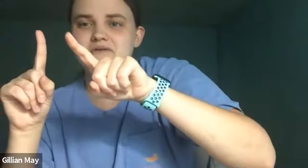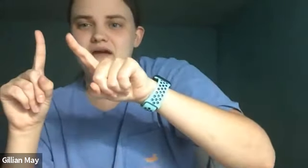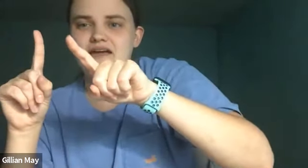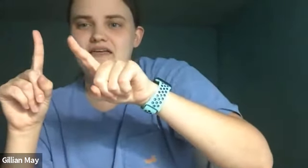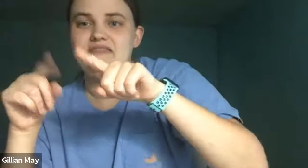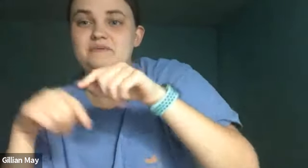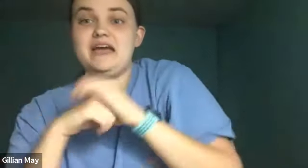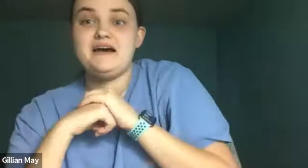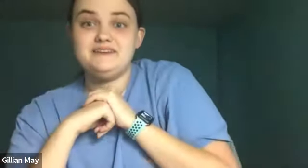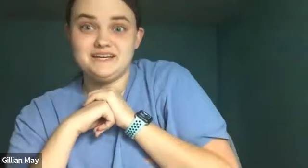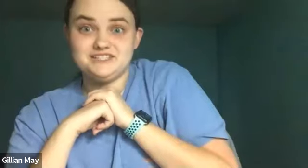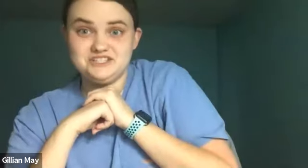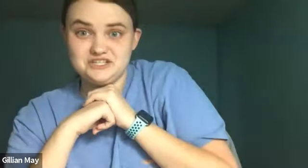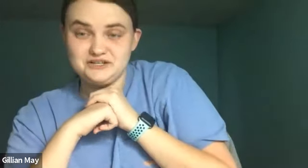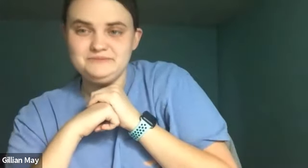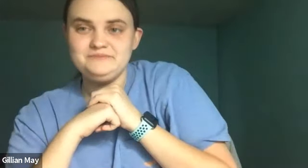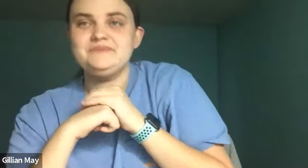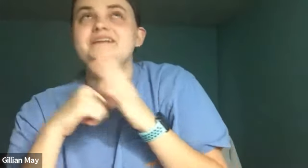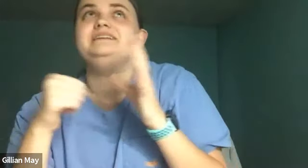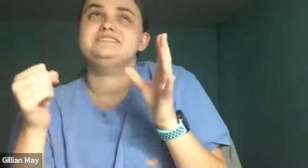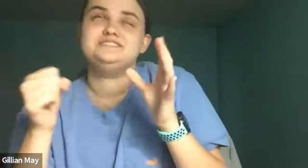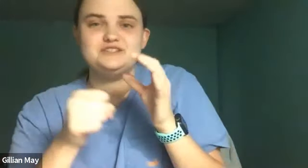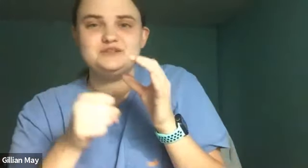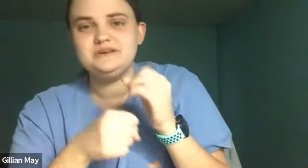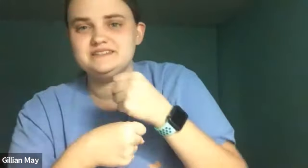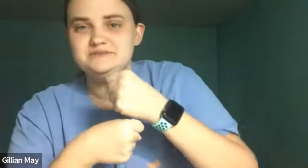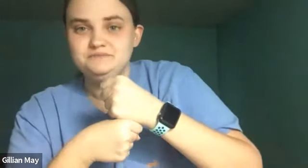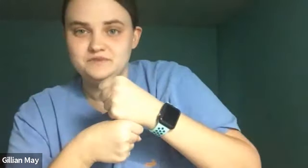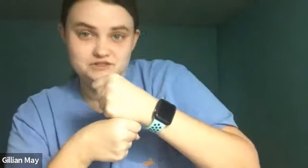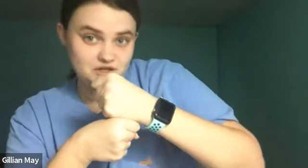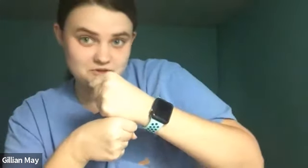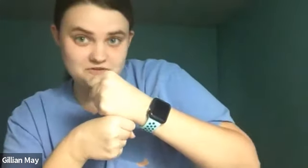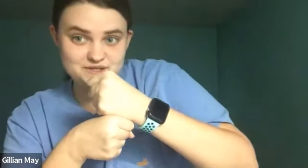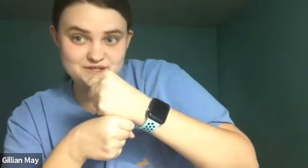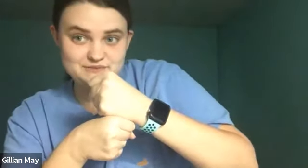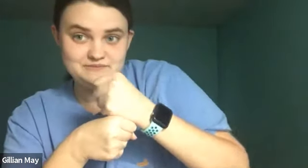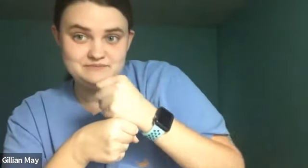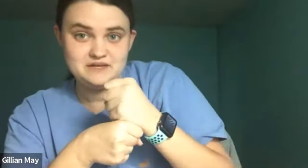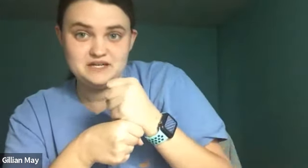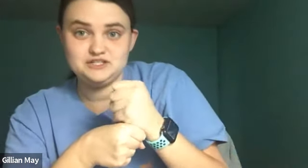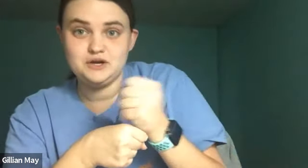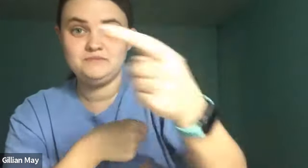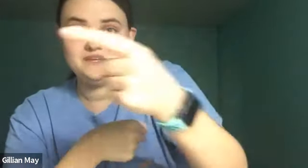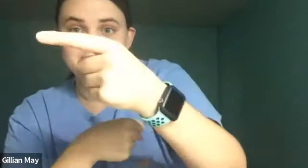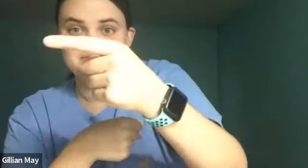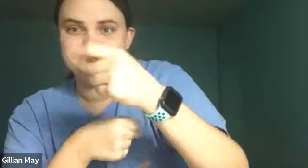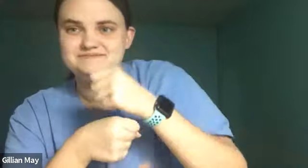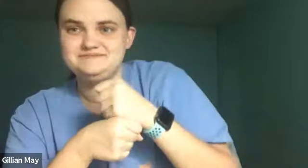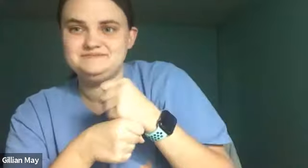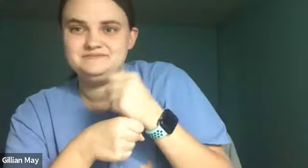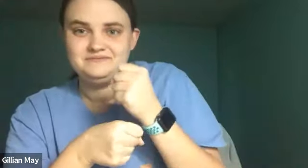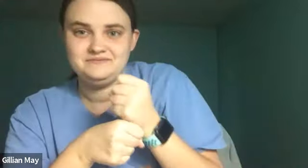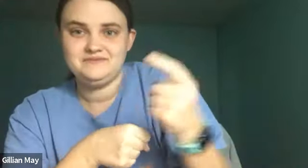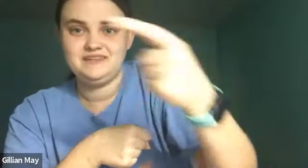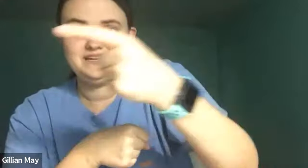Okay, then we have next year. Next year is super easy. You start with your fists and you just go next year, next